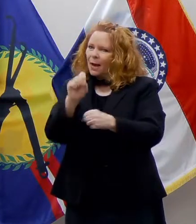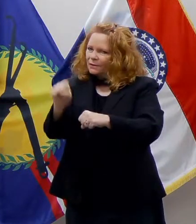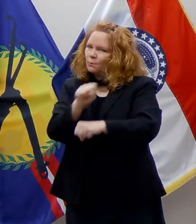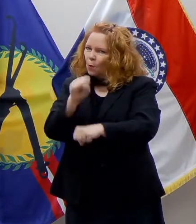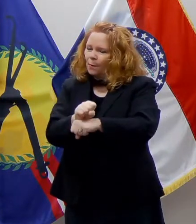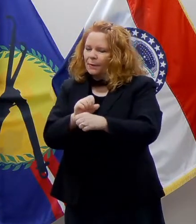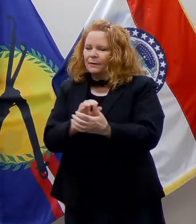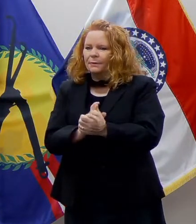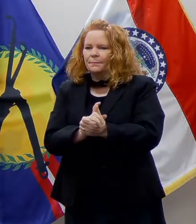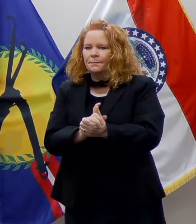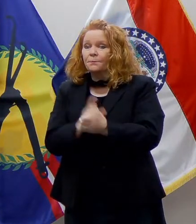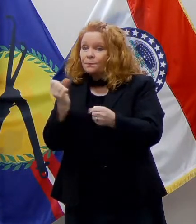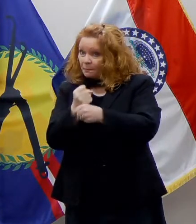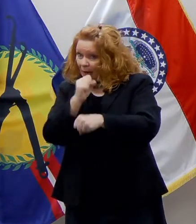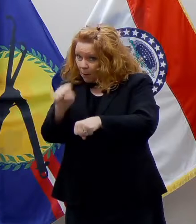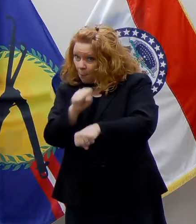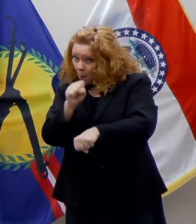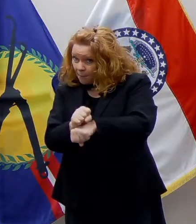To make an appointment, visit